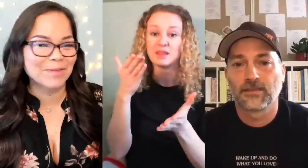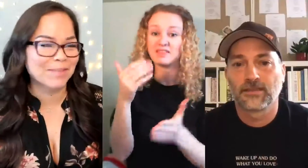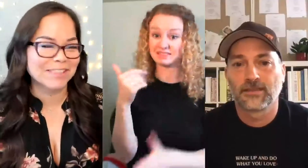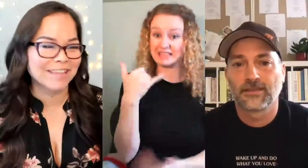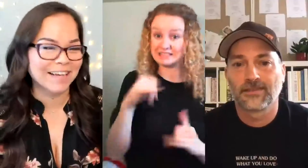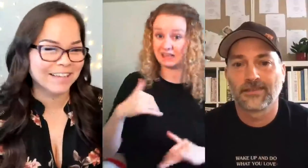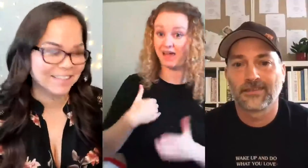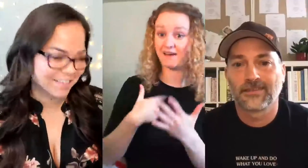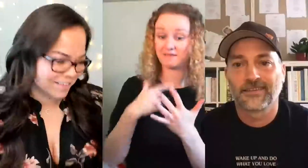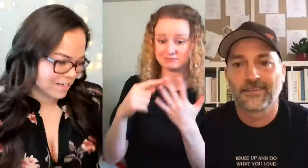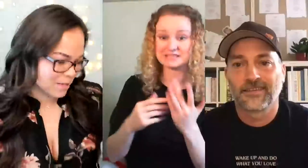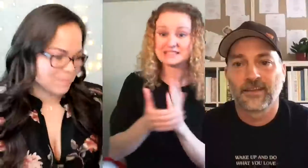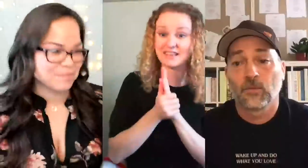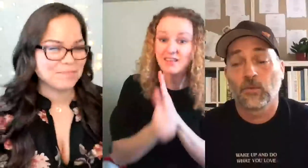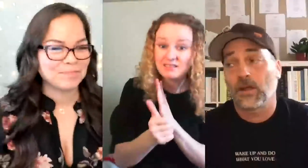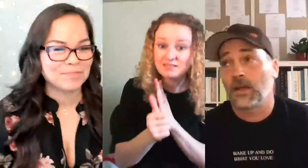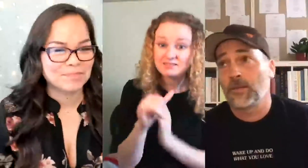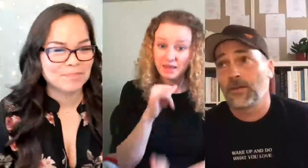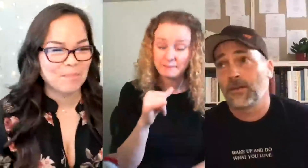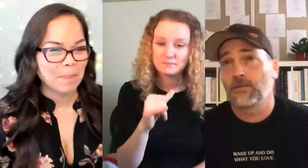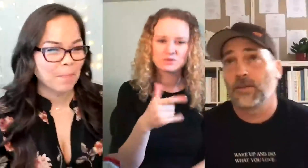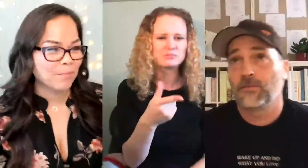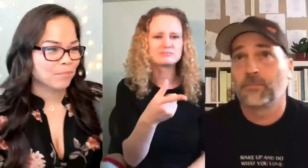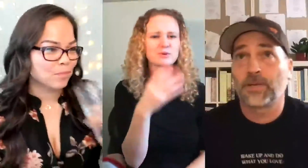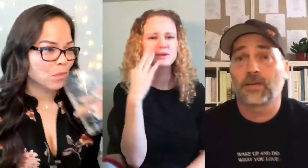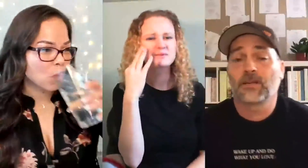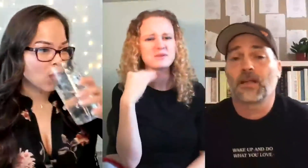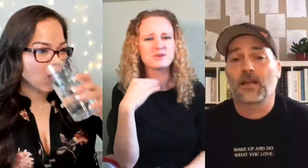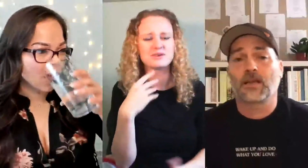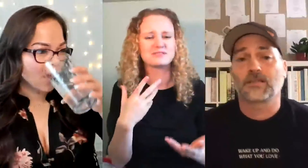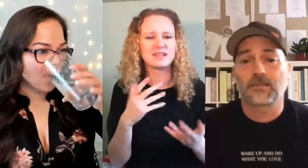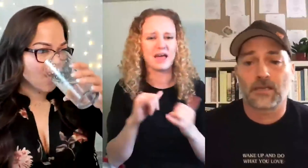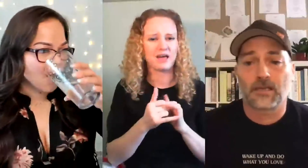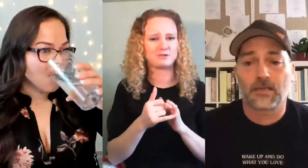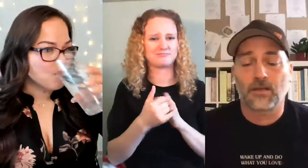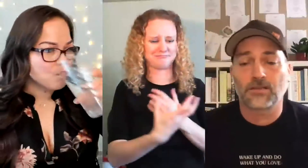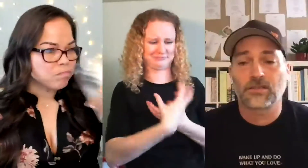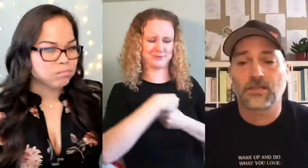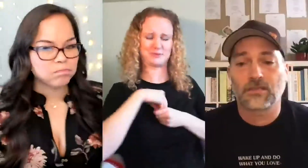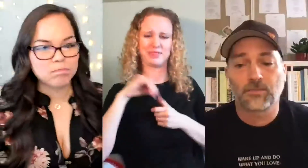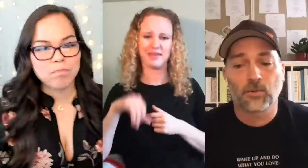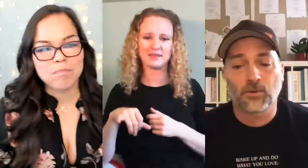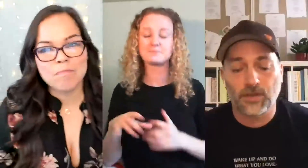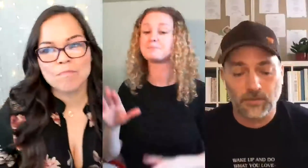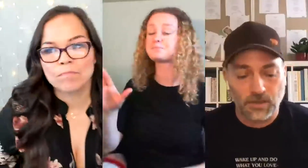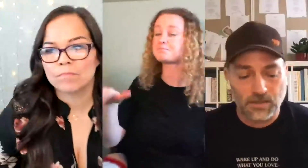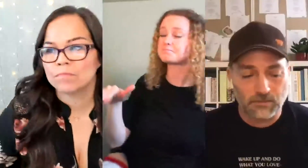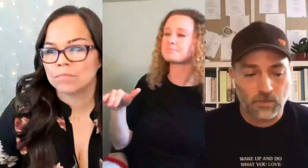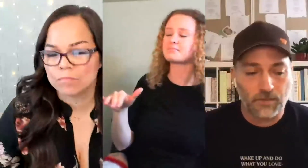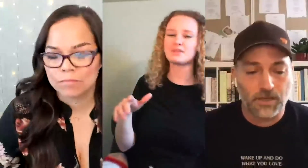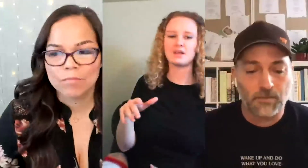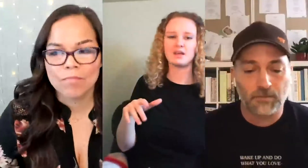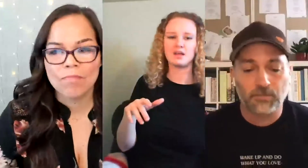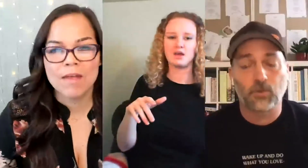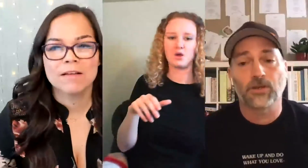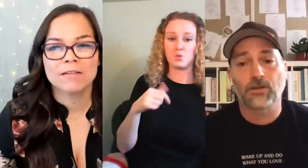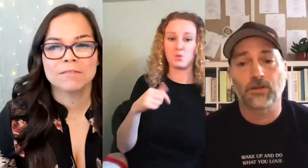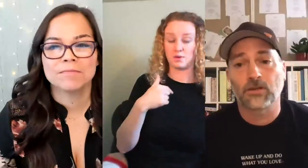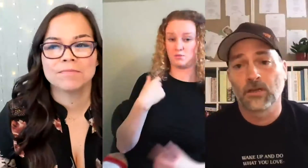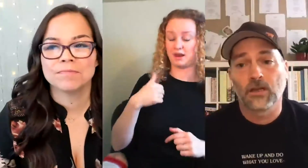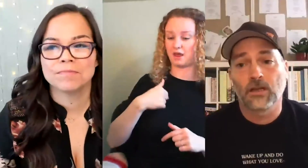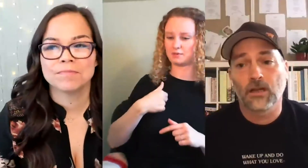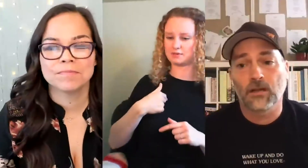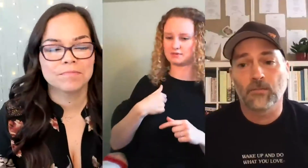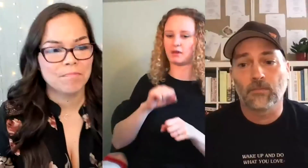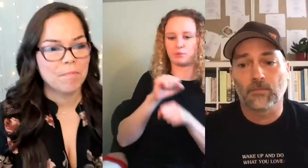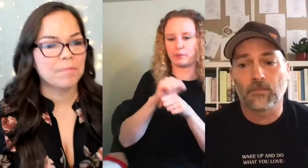or what was it like? Well, I mean, even bigger than that, as not just as an employee, but as when I became an